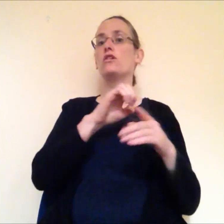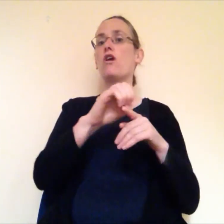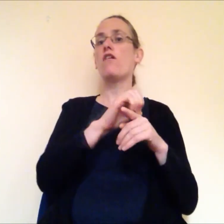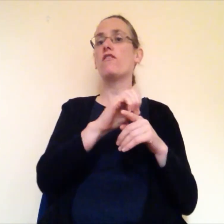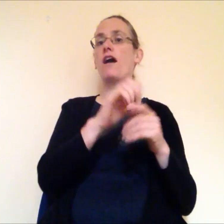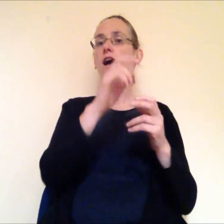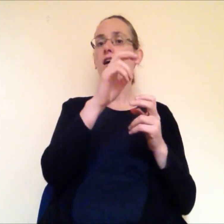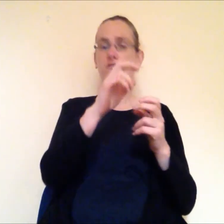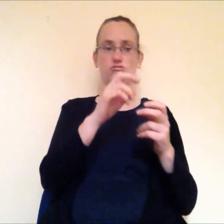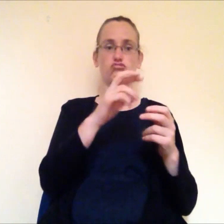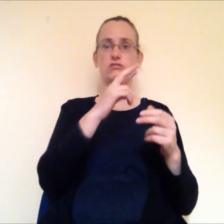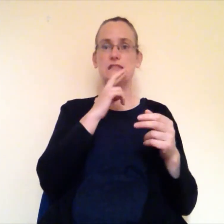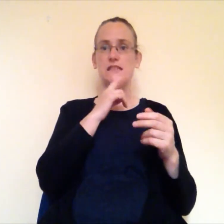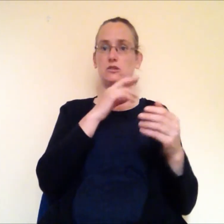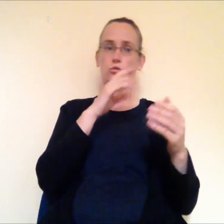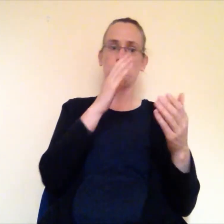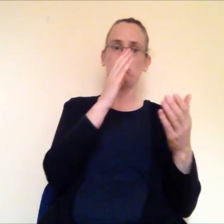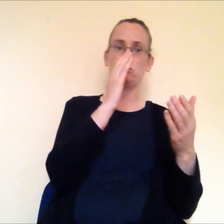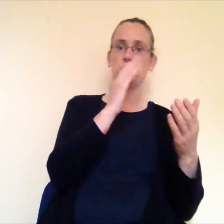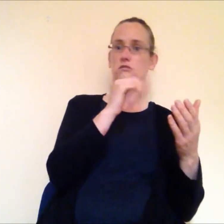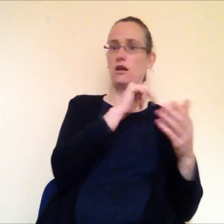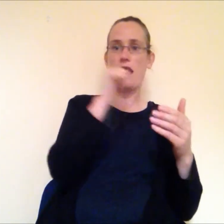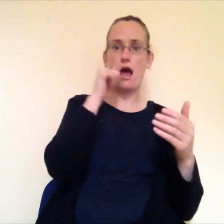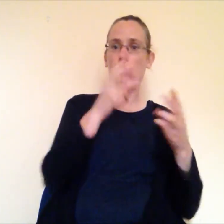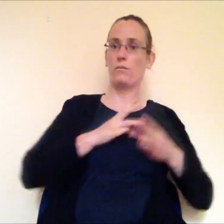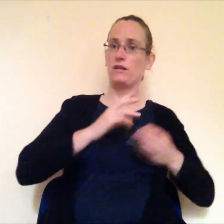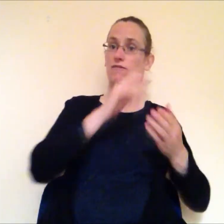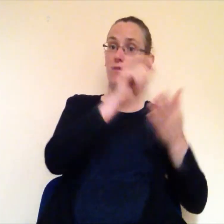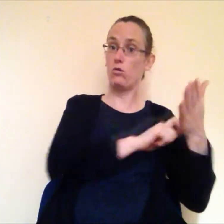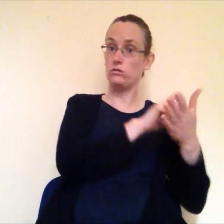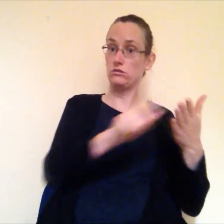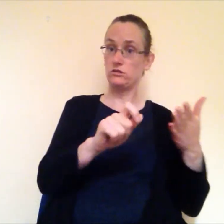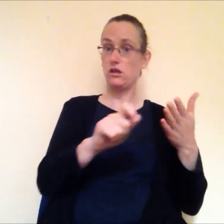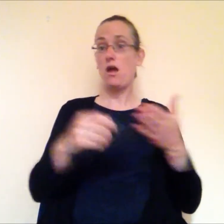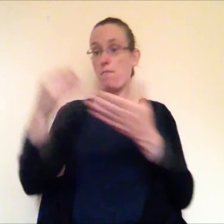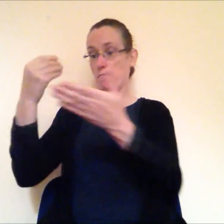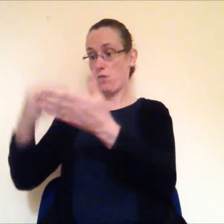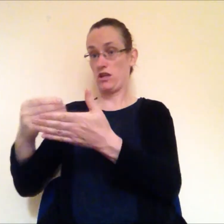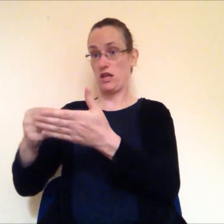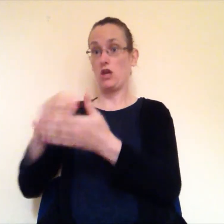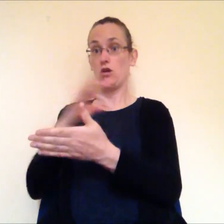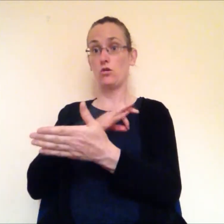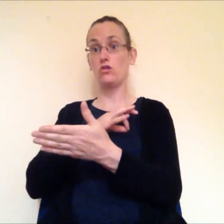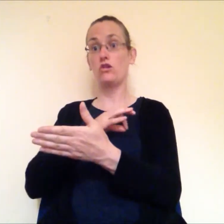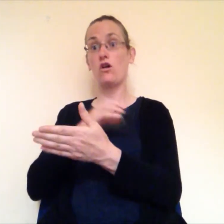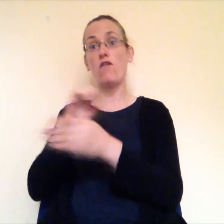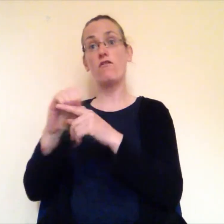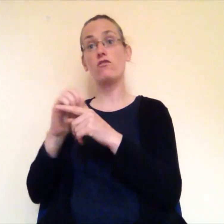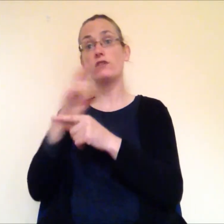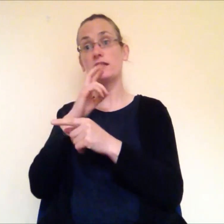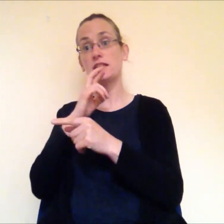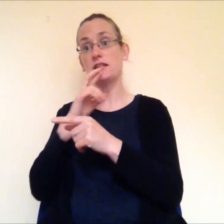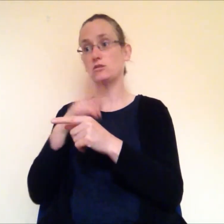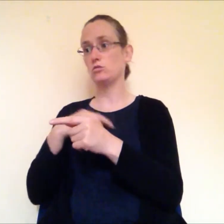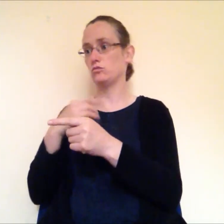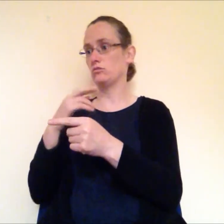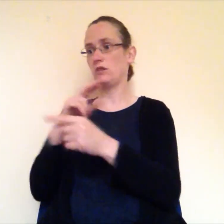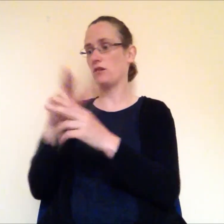slavery? You know, we have to really look at this. This is, as I said, for an awful lot of people, this is about civil rights, and this is about why are deaf people